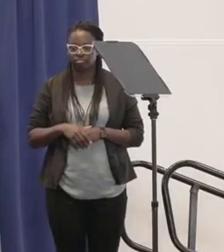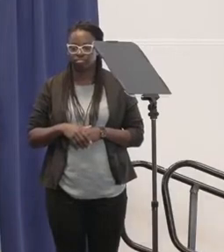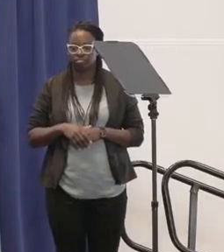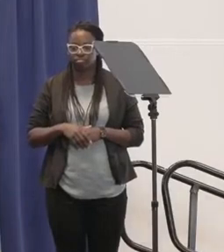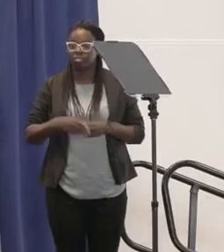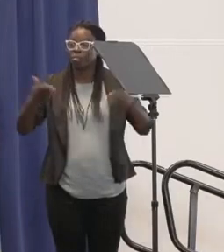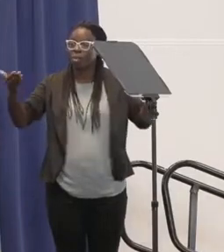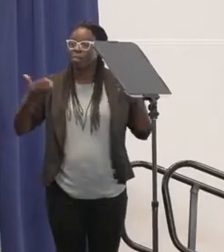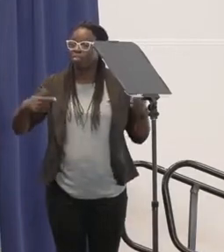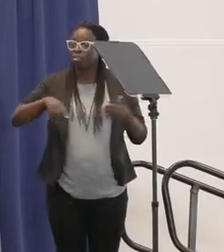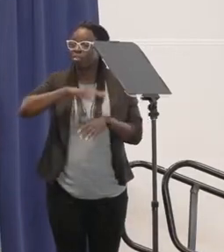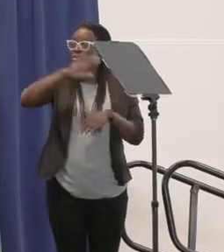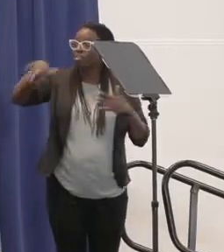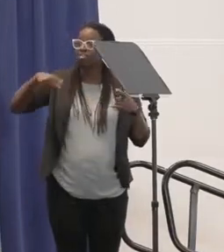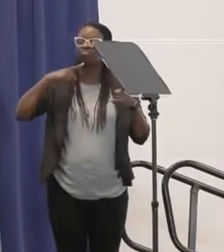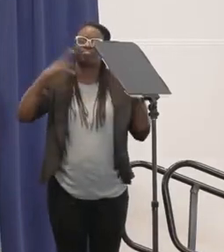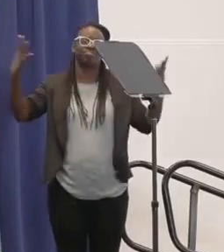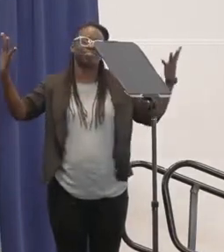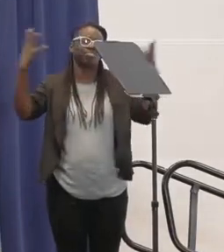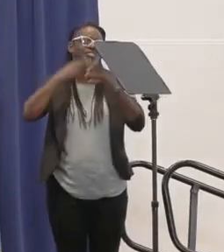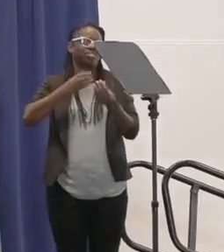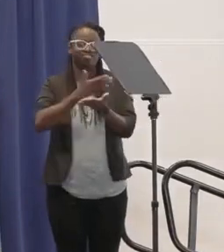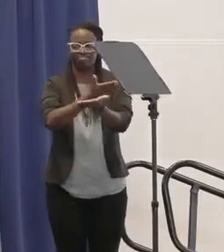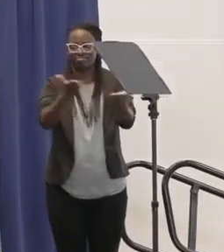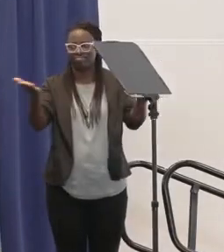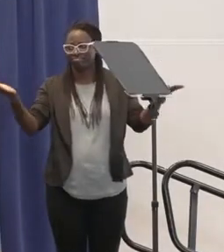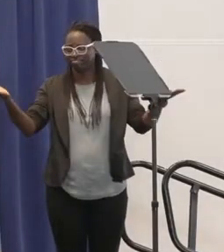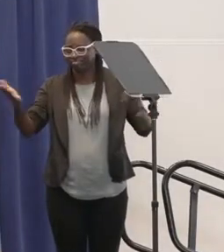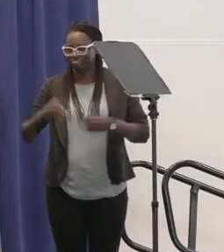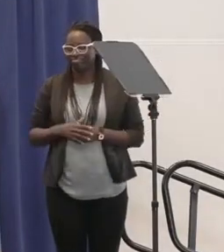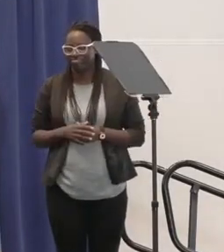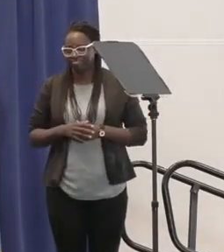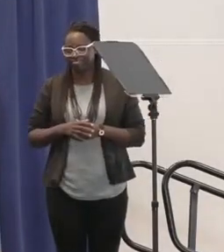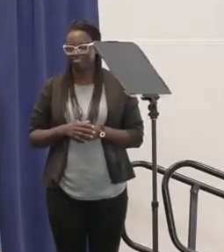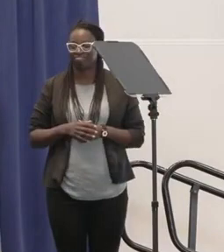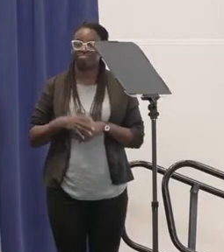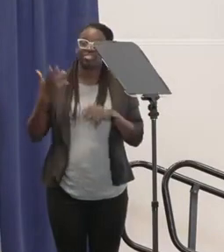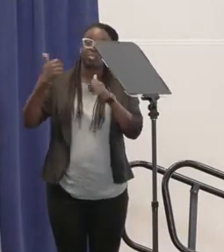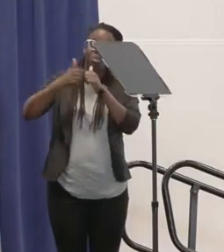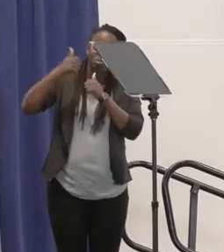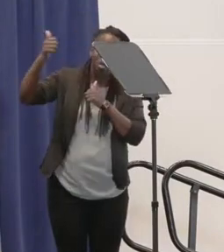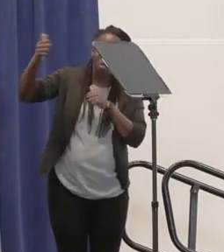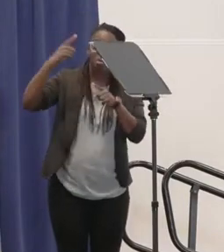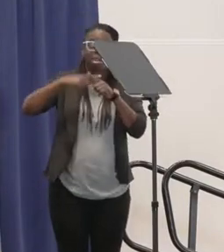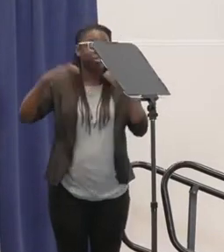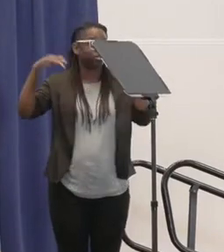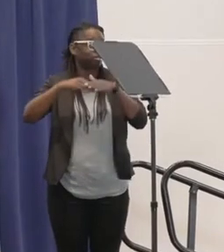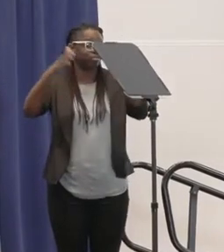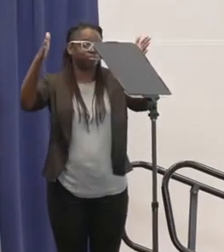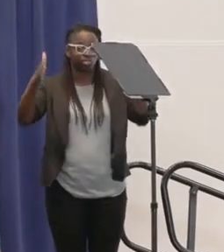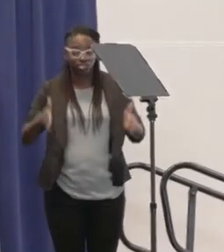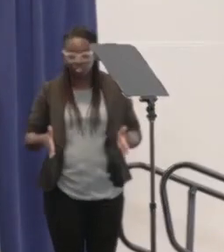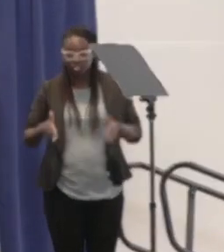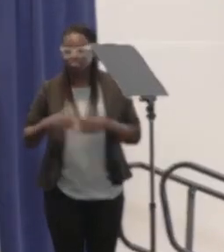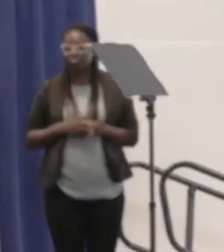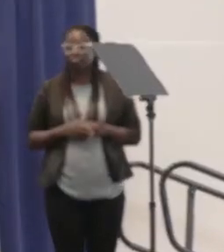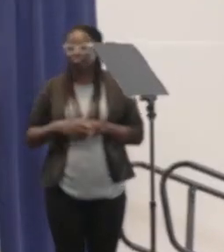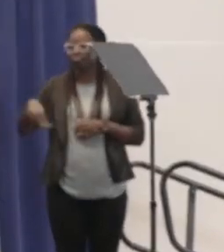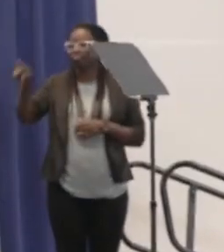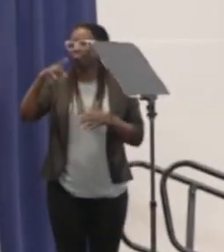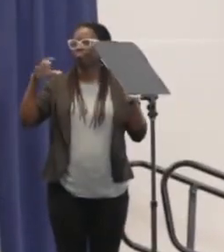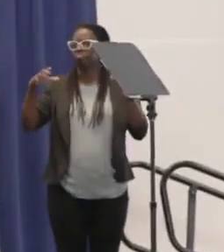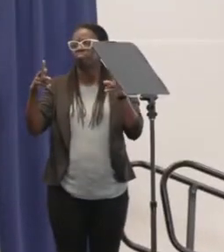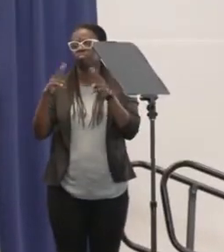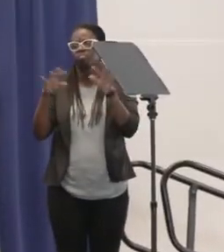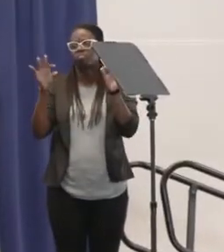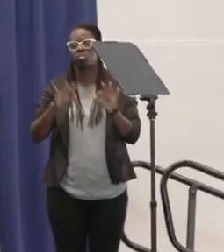Harbor campus for this timely discussion on representation in higher education.